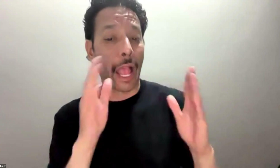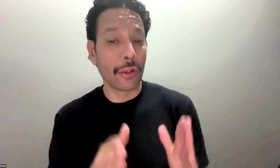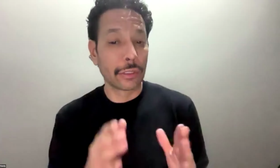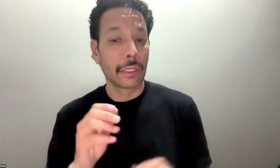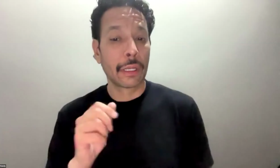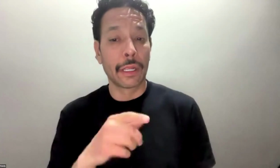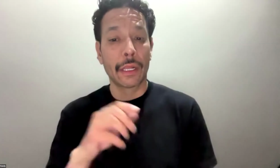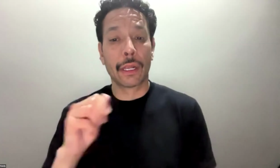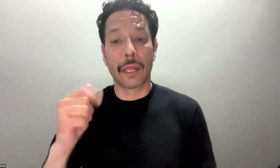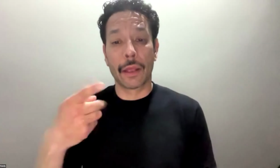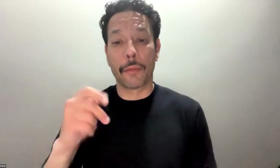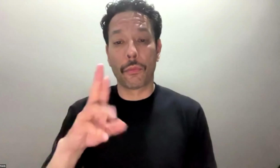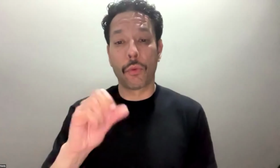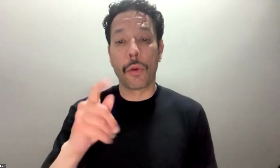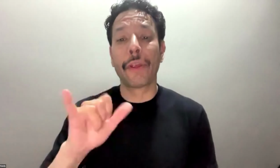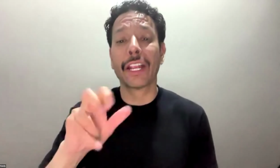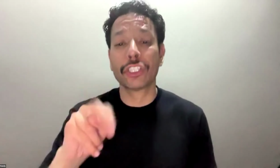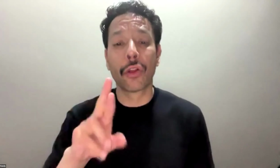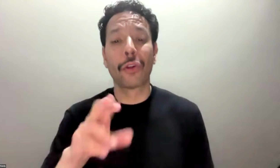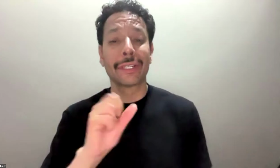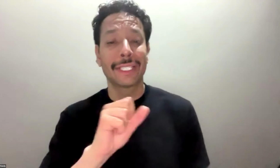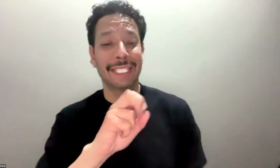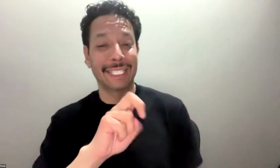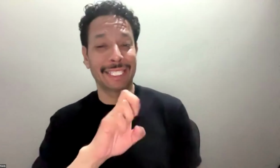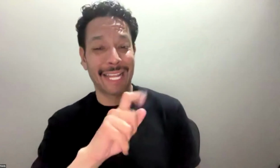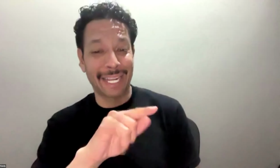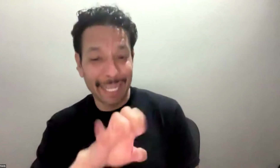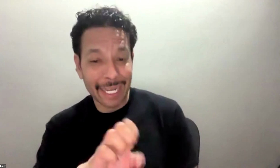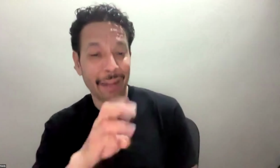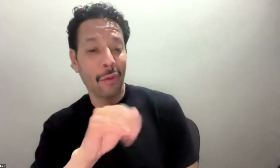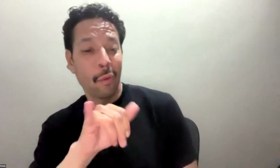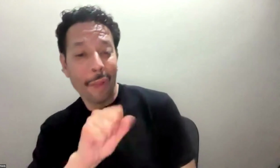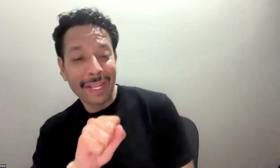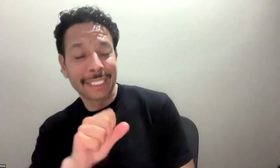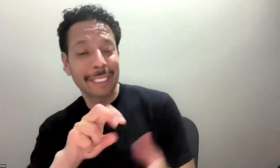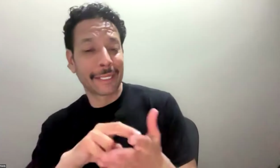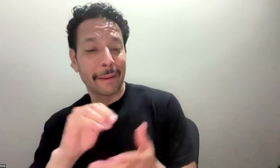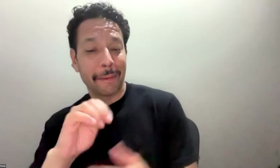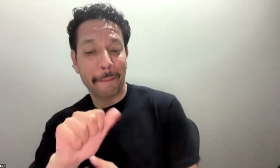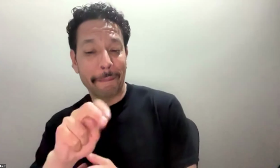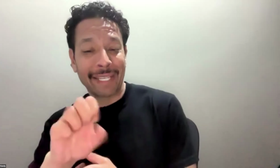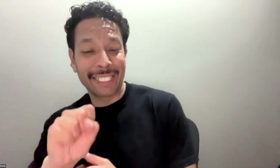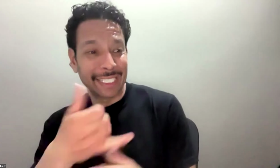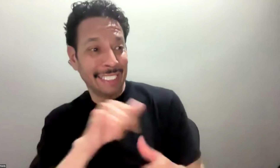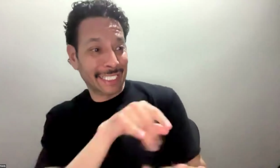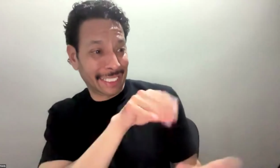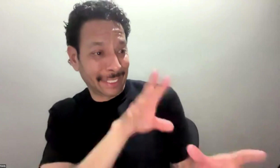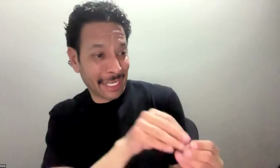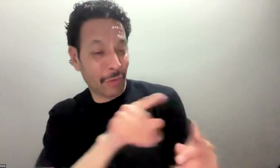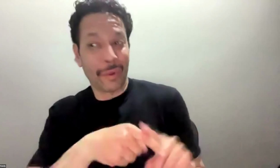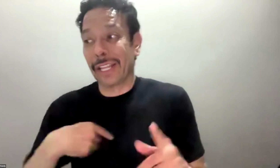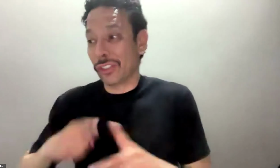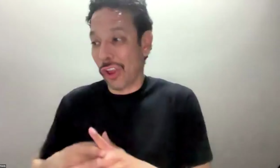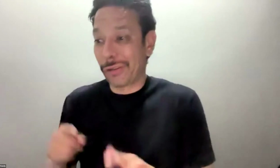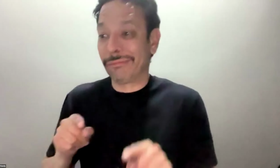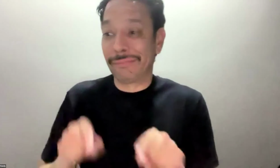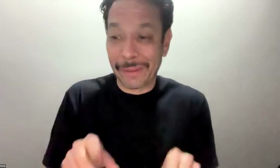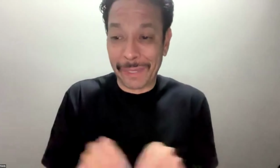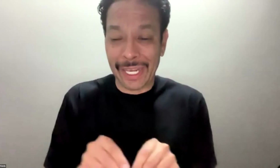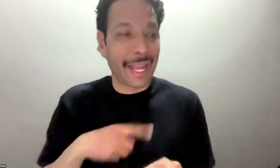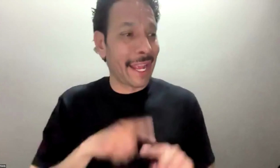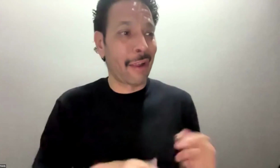the Senate Ways and Means, and they were still in session when I started attending this meeting. So I